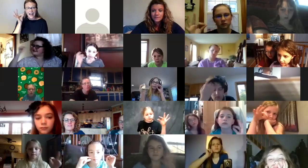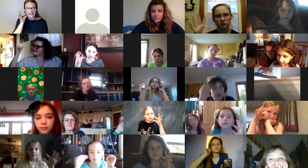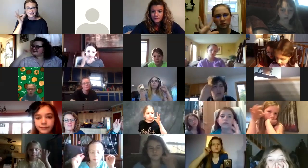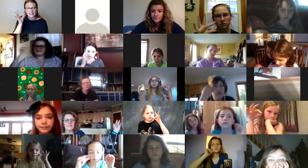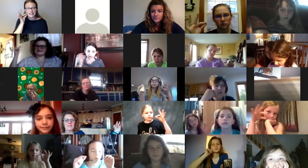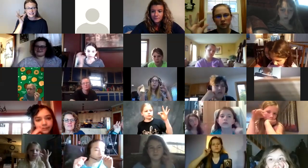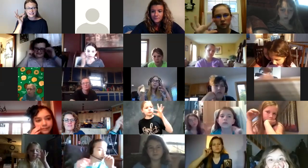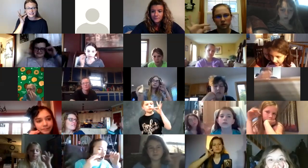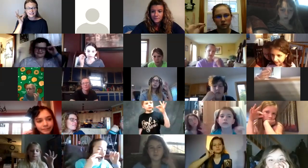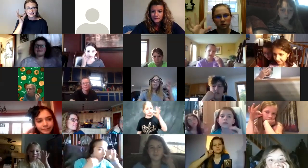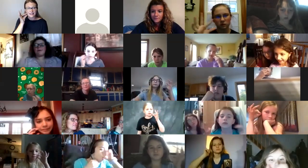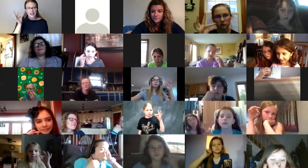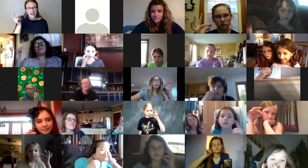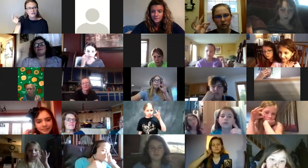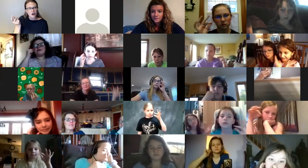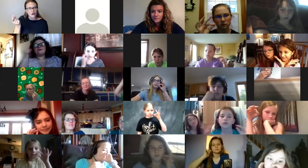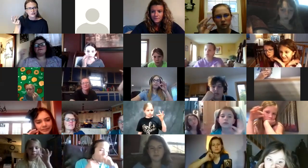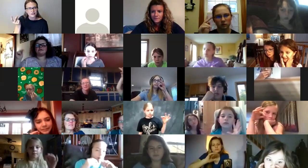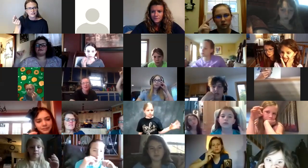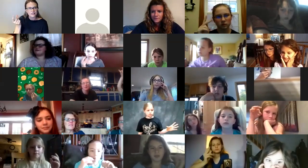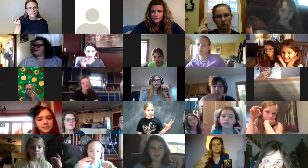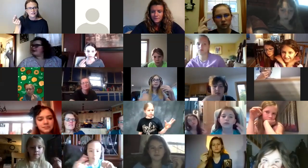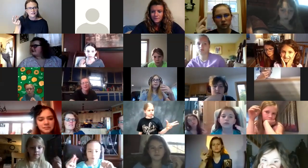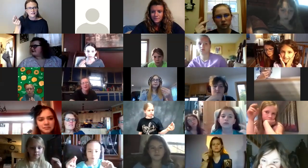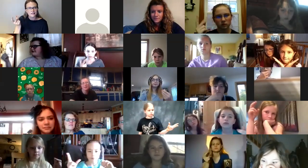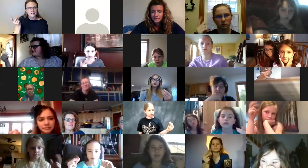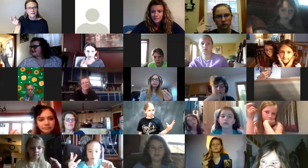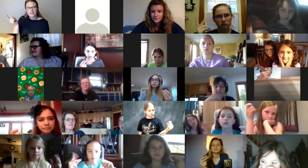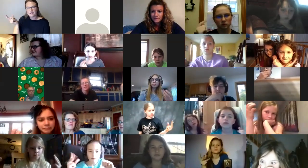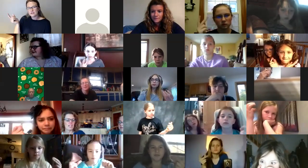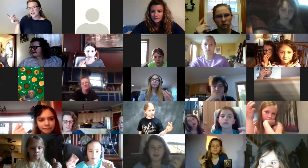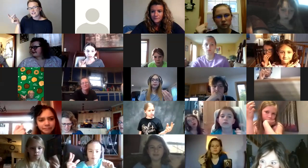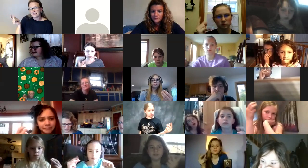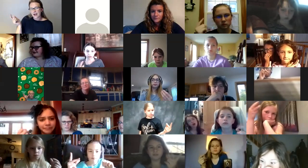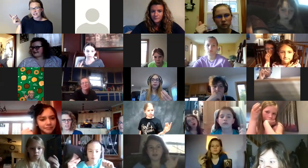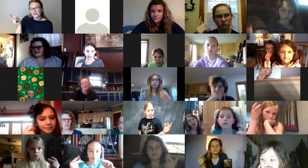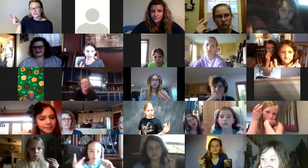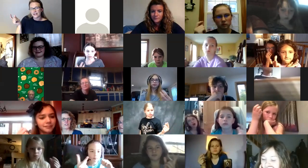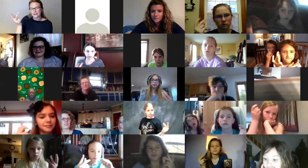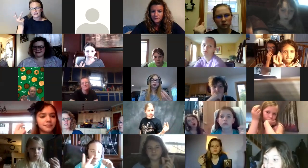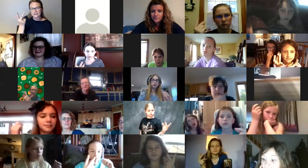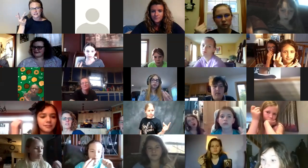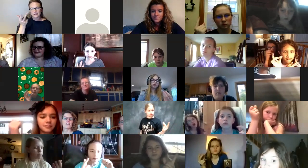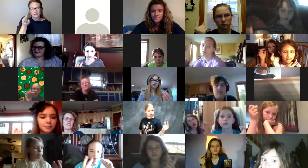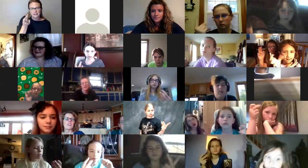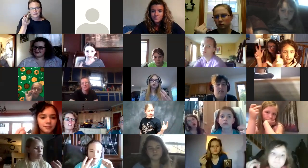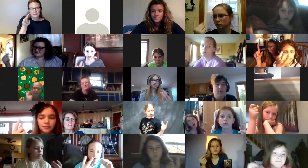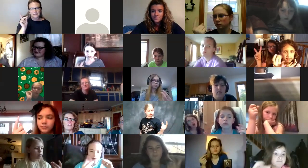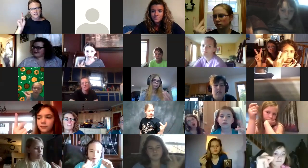cat, and dog. It's almost like snapping your fingers. See